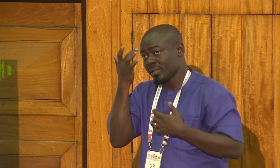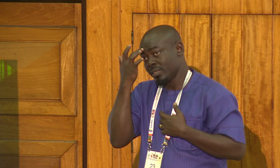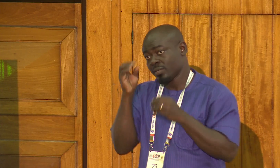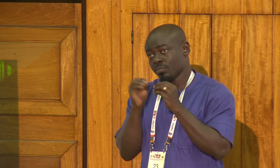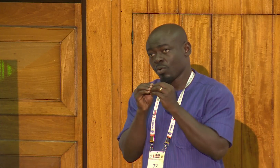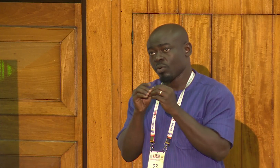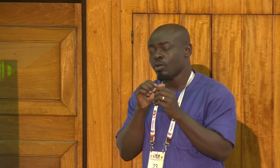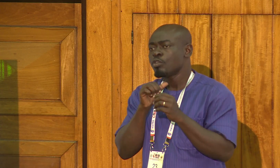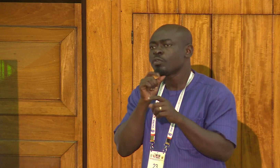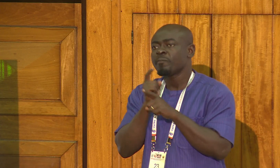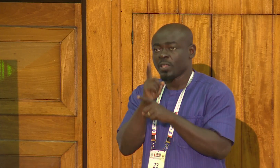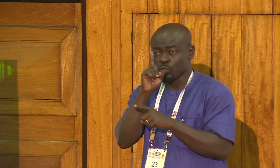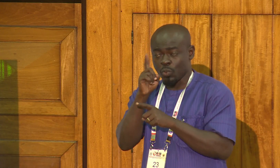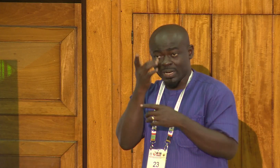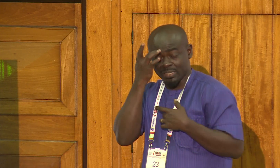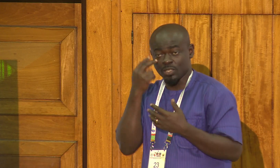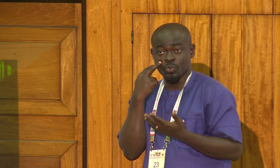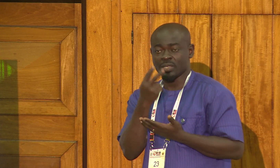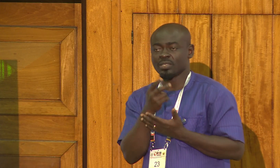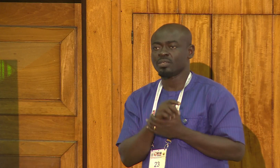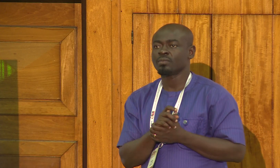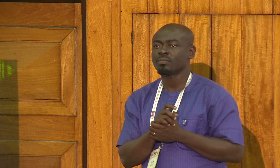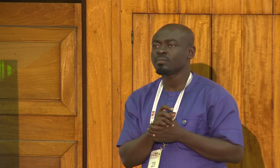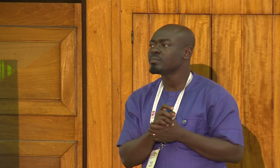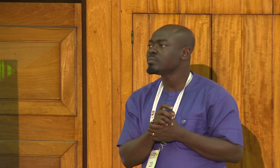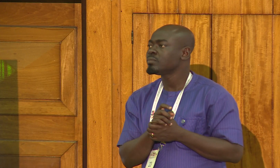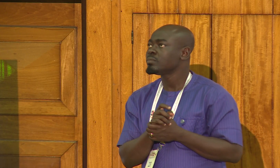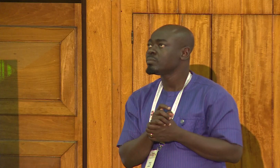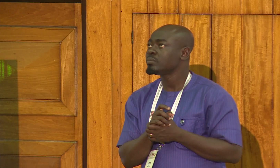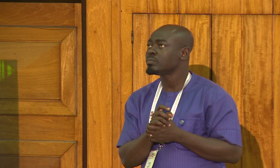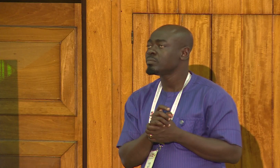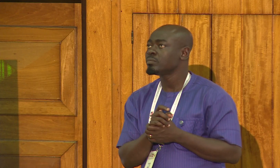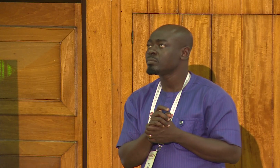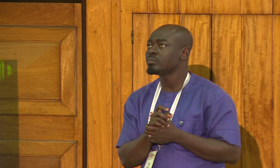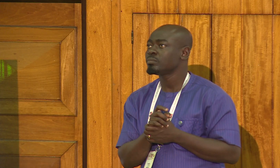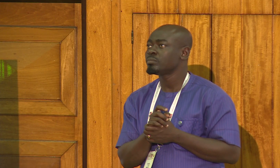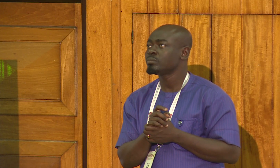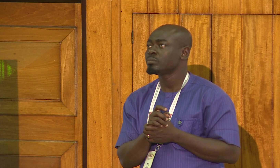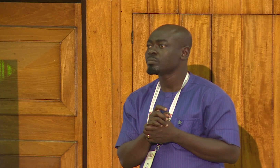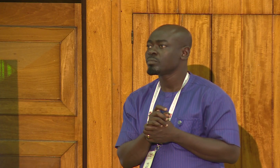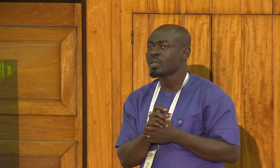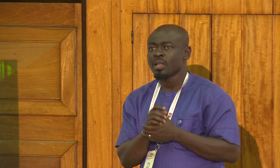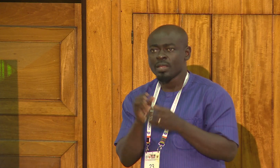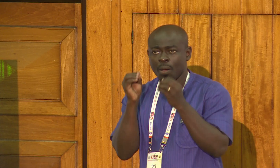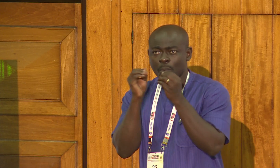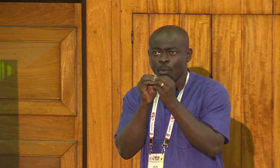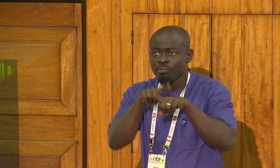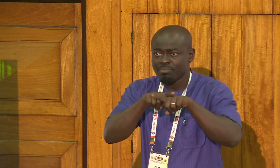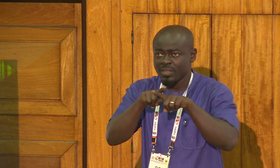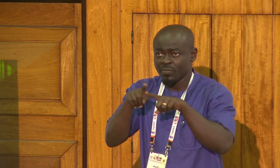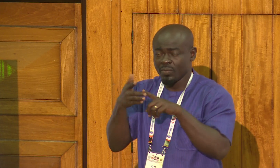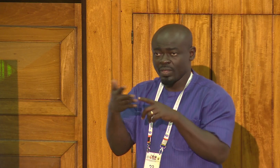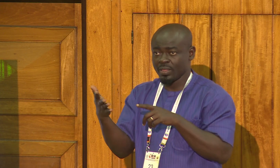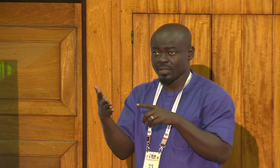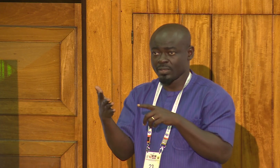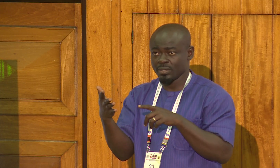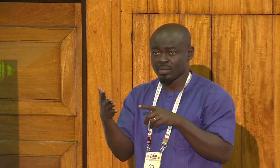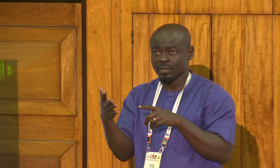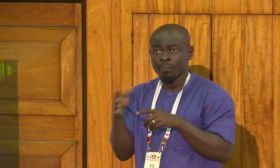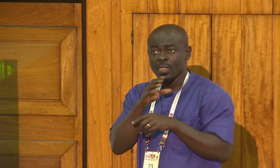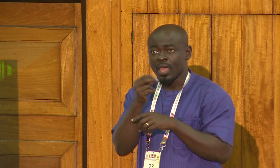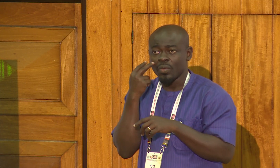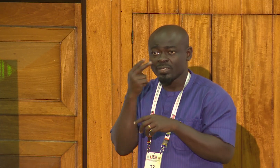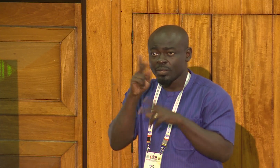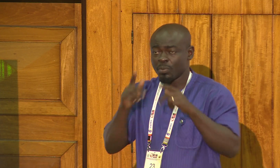one disease, we see several. Weight gain is faster, more complex, and it's multifactorial. And what we're seeing people living